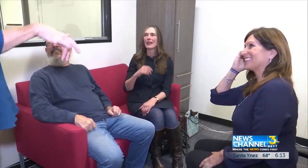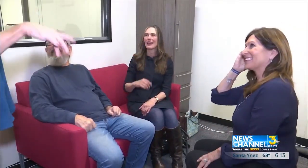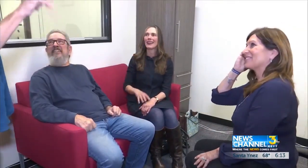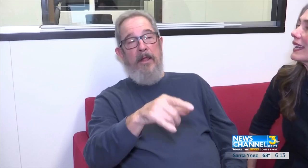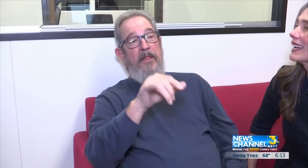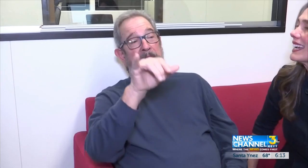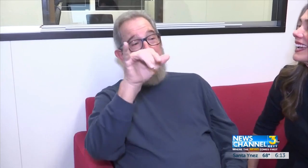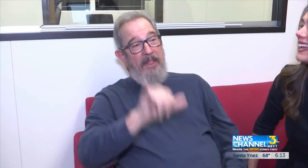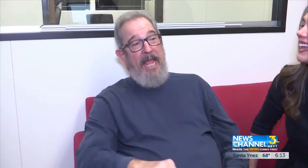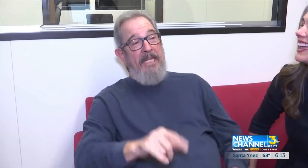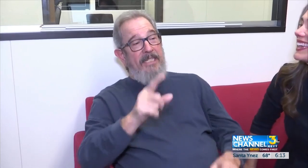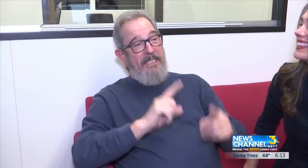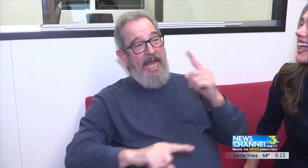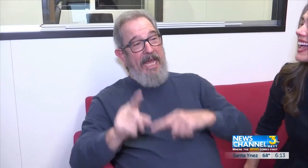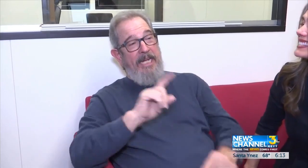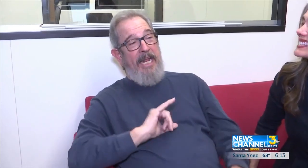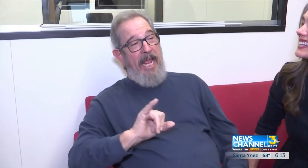Okay. That's